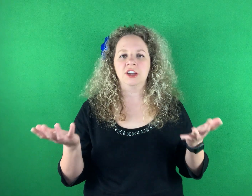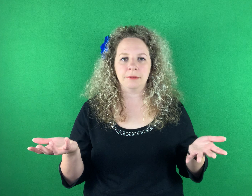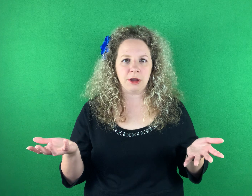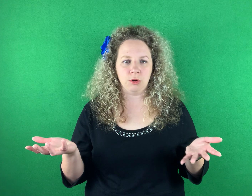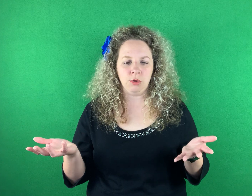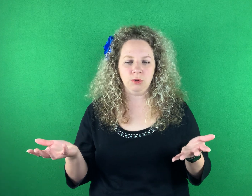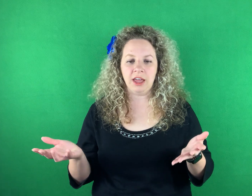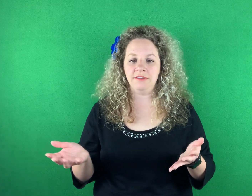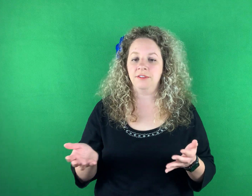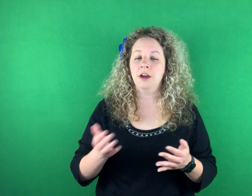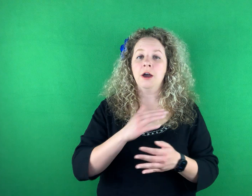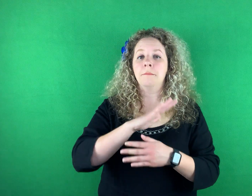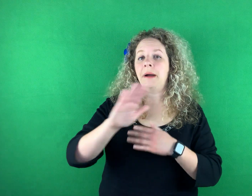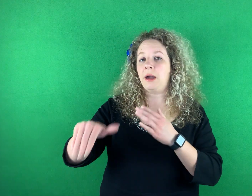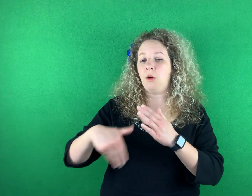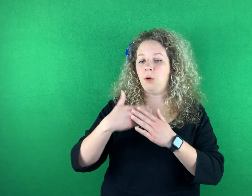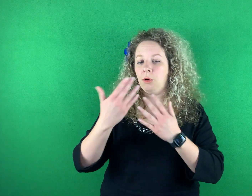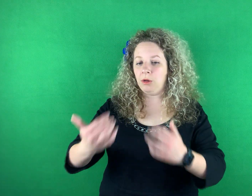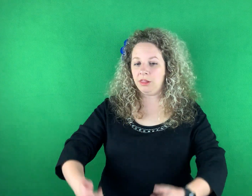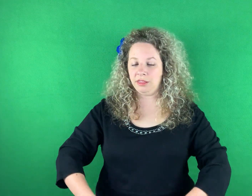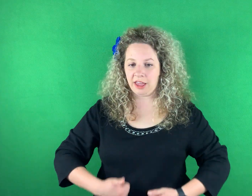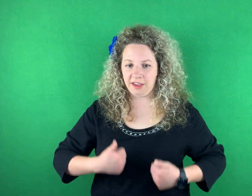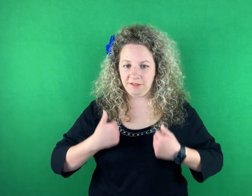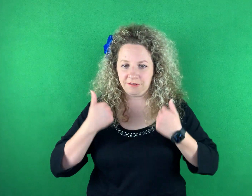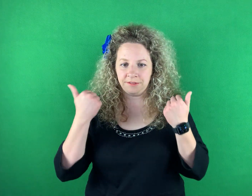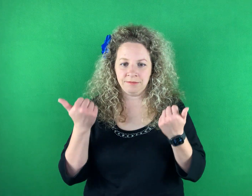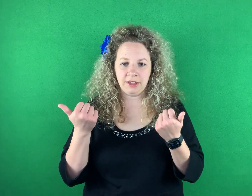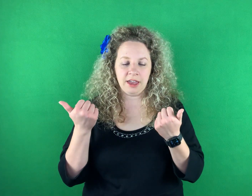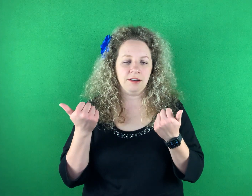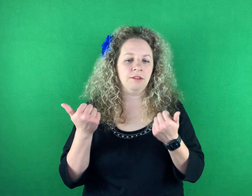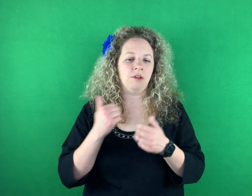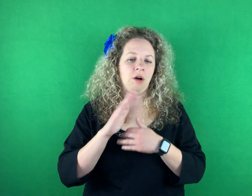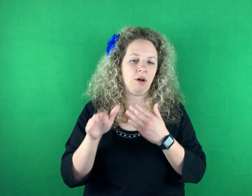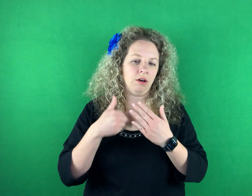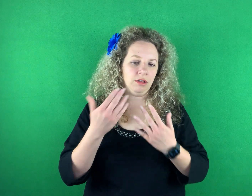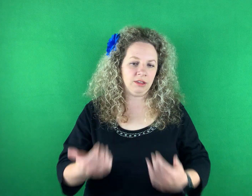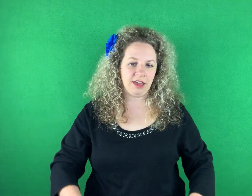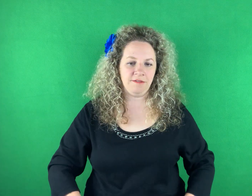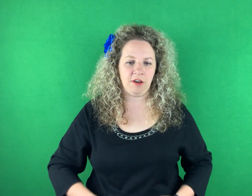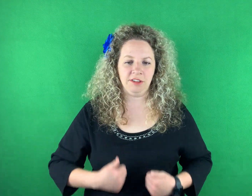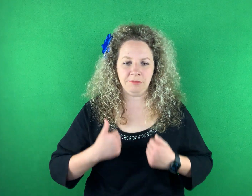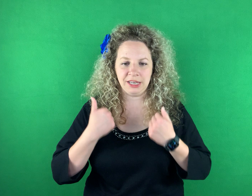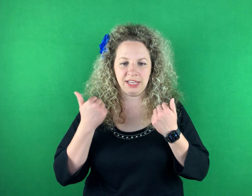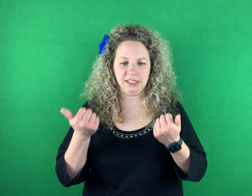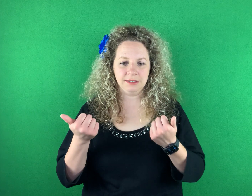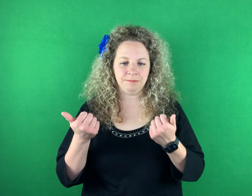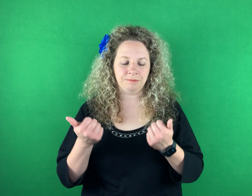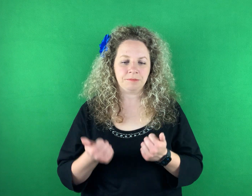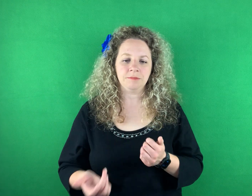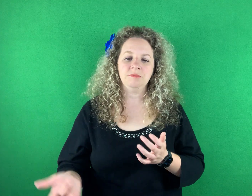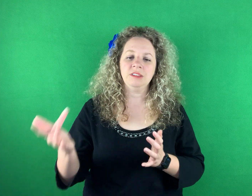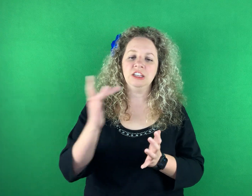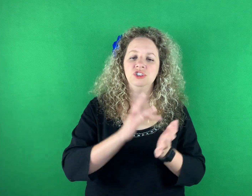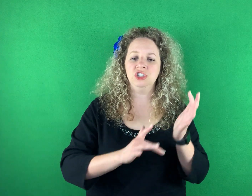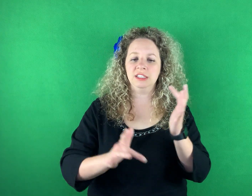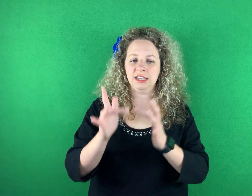about your whole life. My whole life, okay? All life, all of my days.